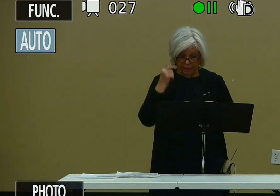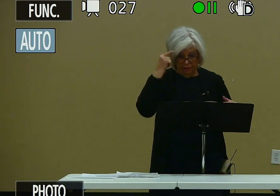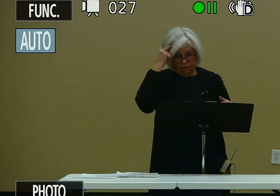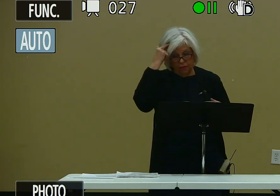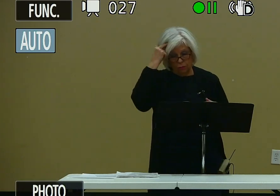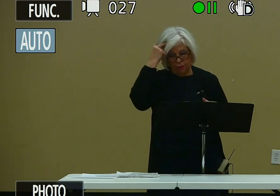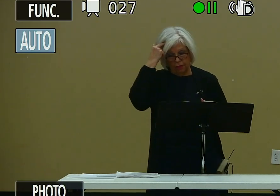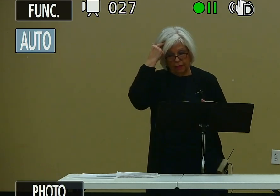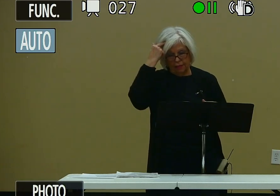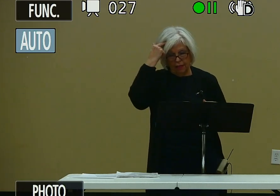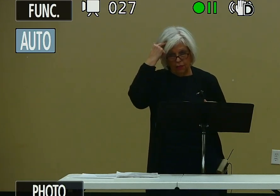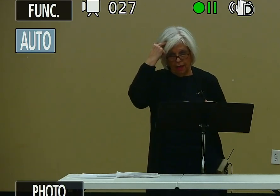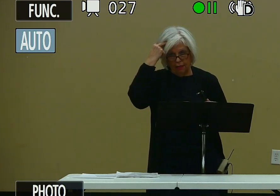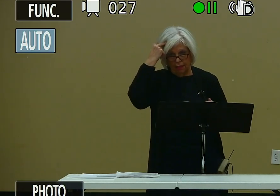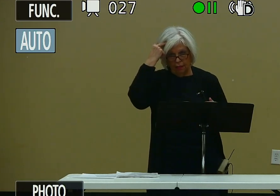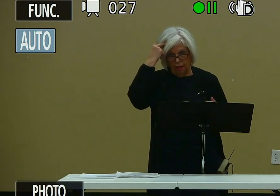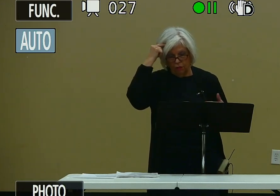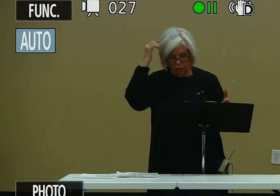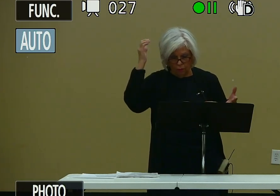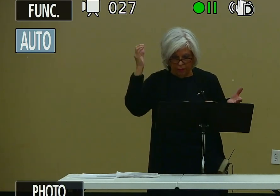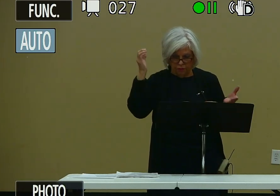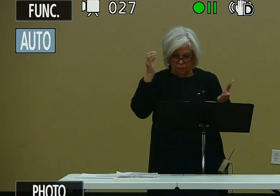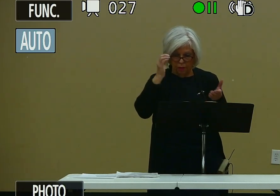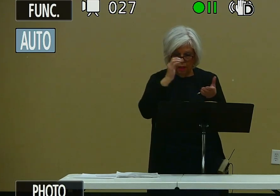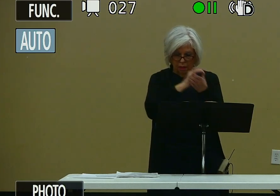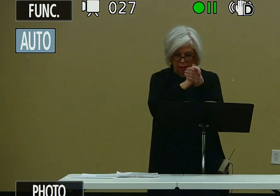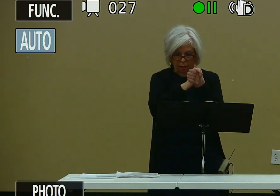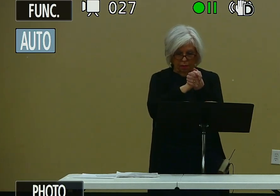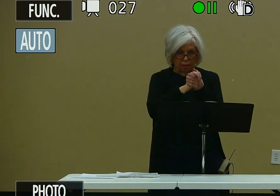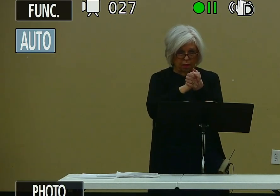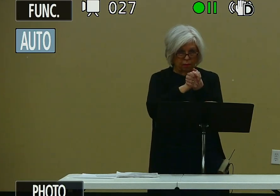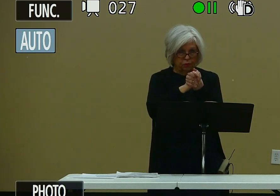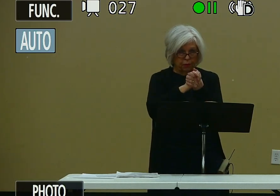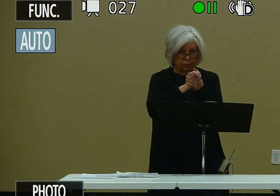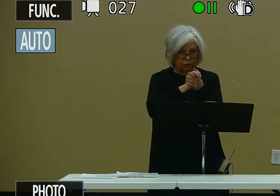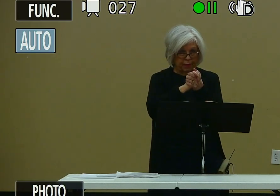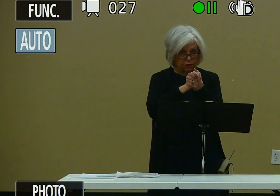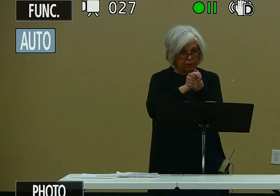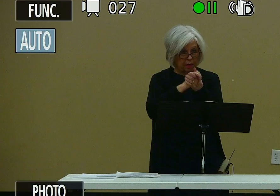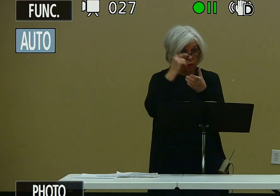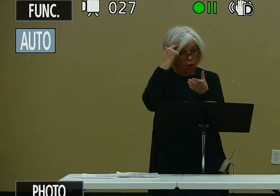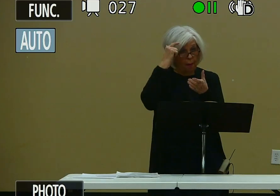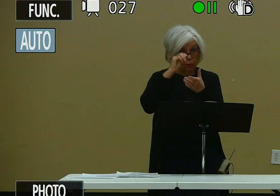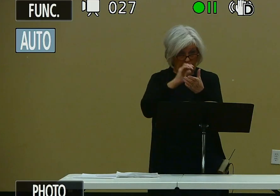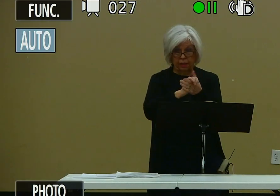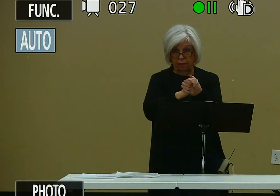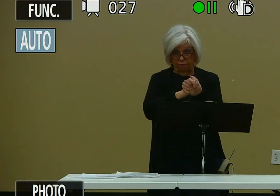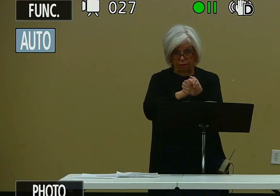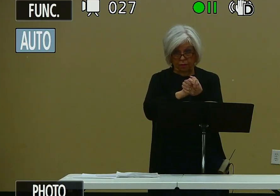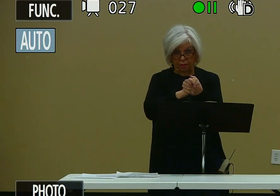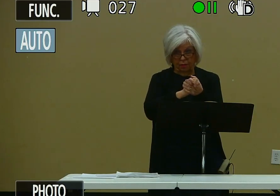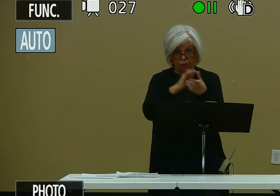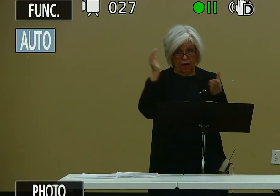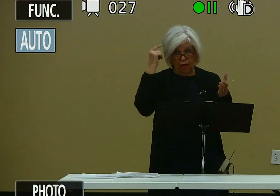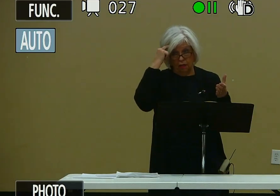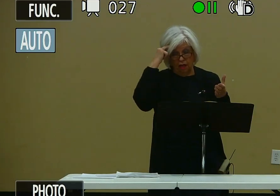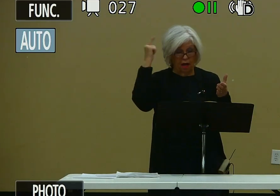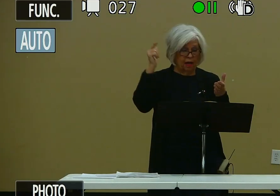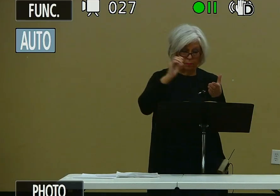Believe is where you're going to take the idea and you're going to put your hands together. Believe. You got it. I'm